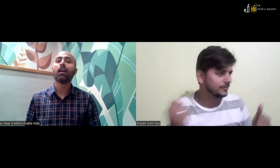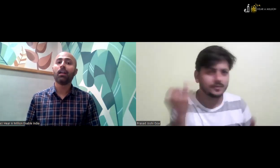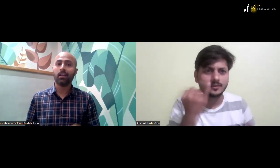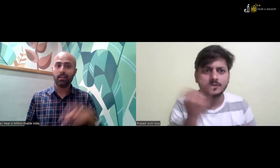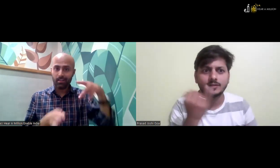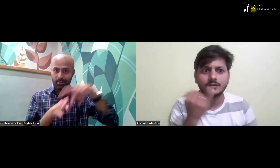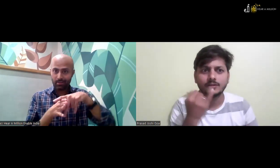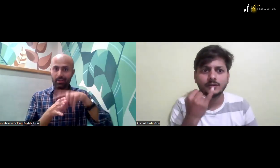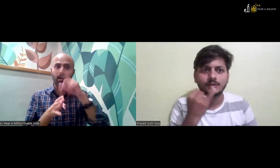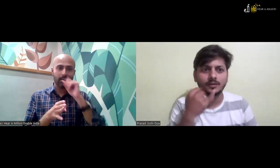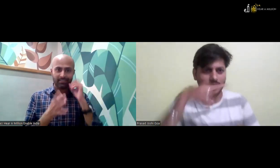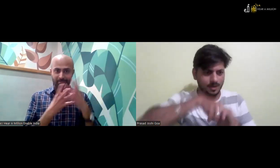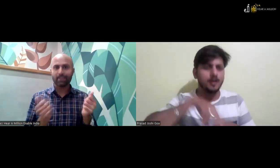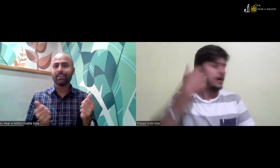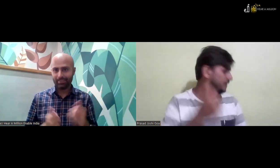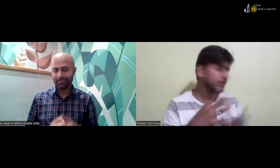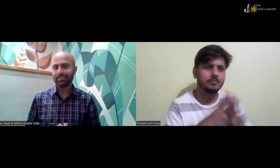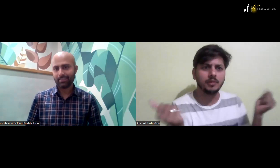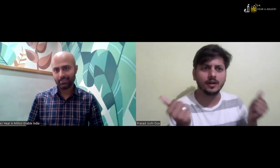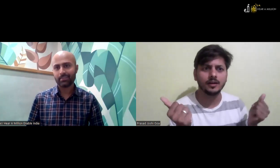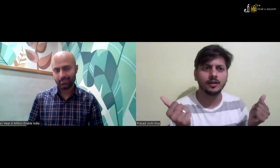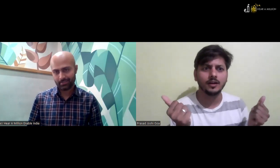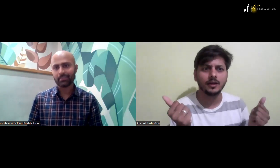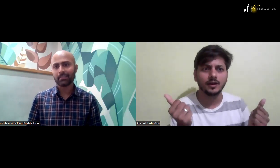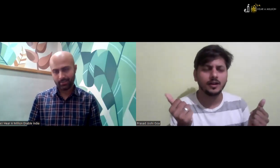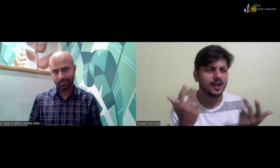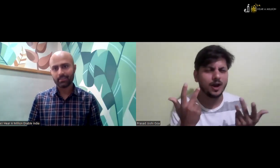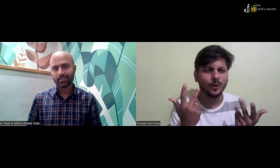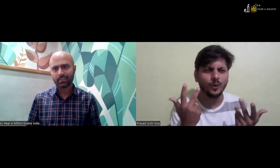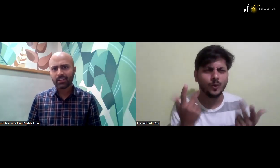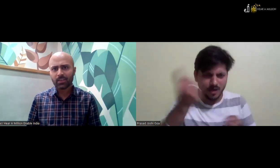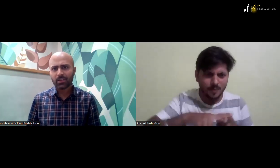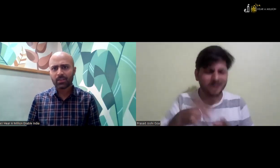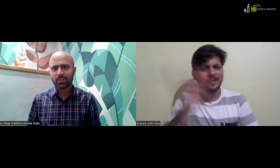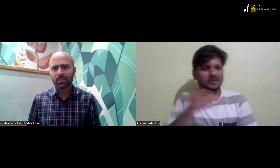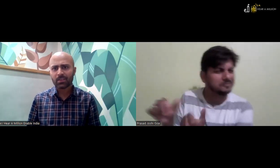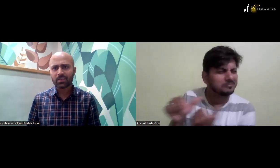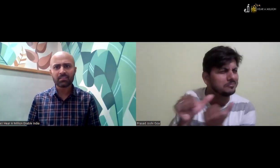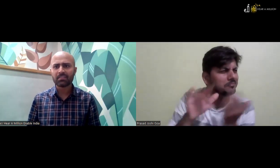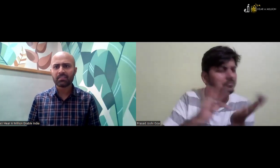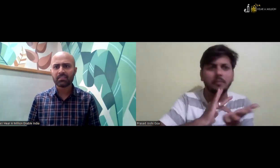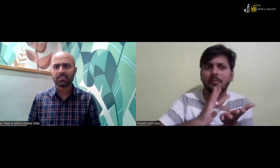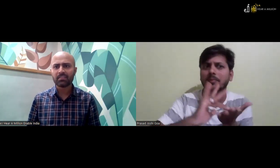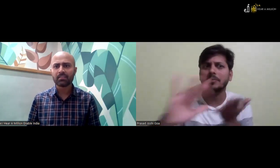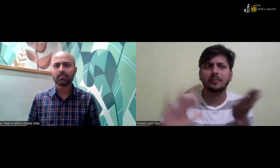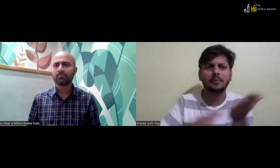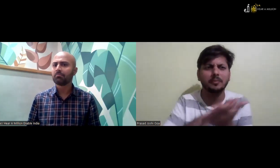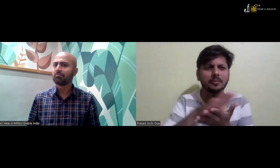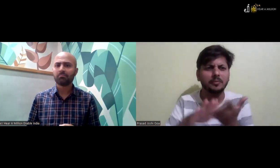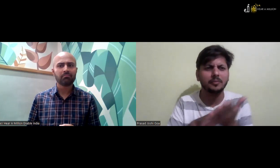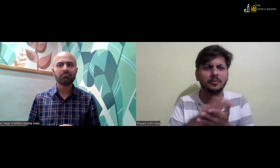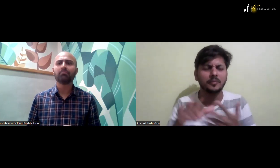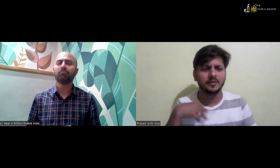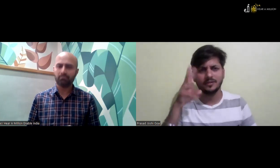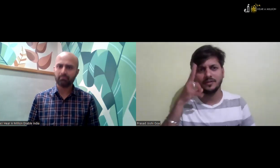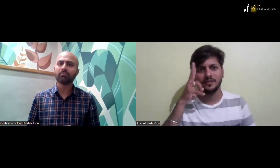But I saw that there was no woman. I mean, she was sitting behind me. Then I went back and